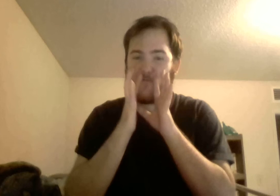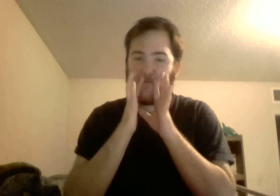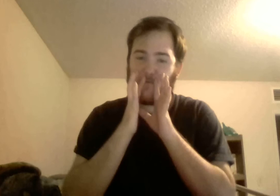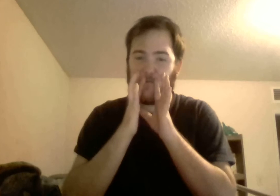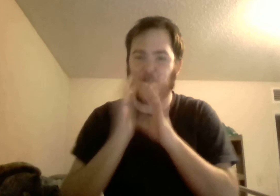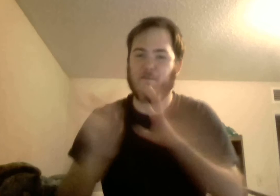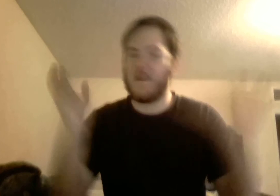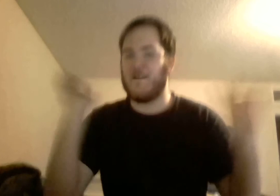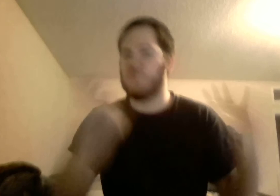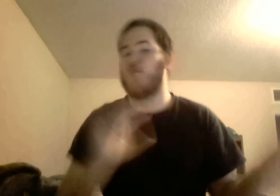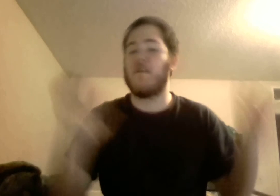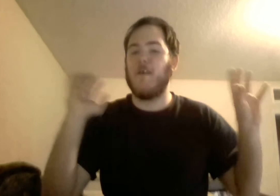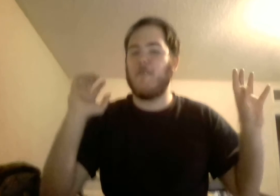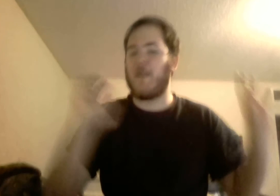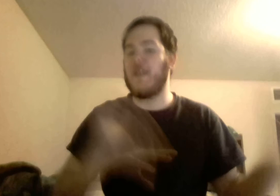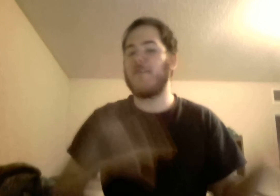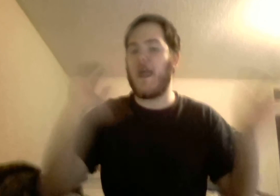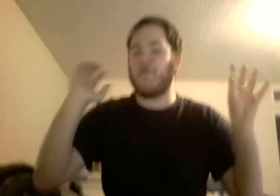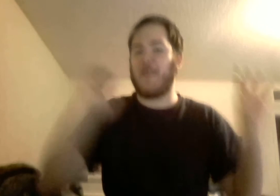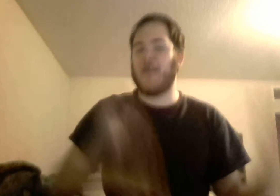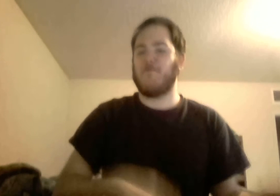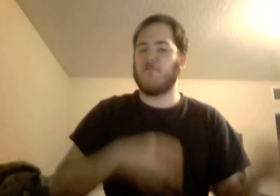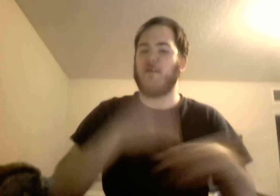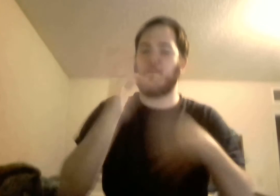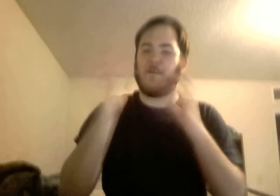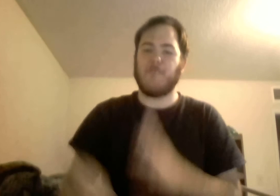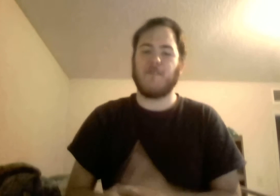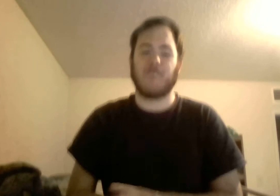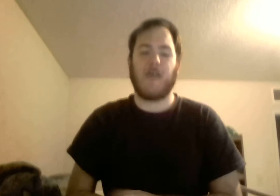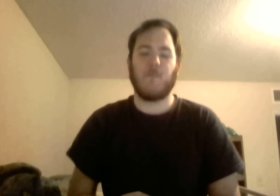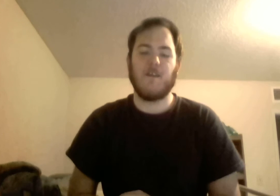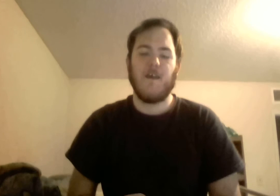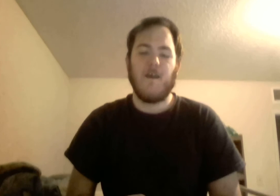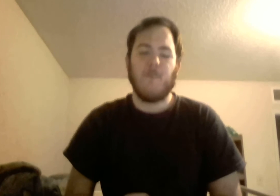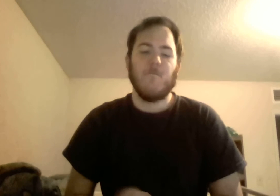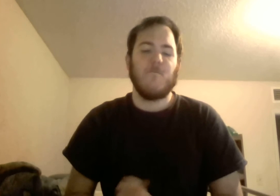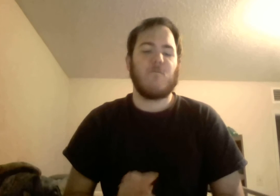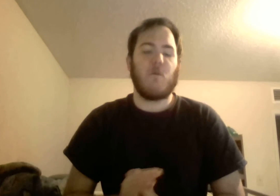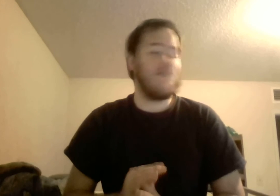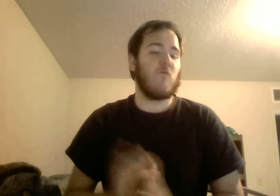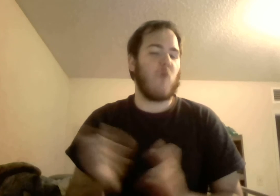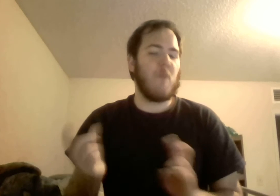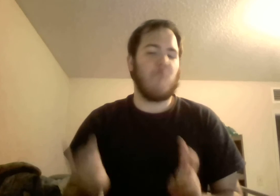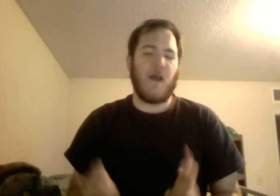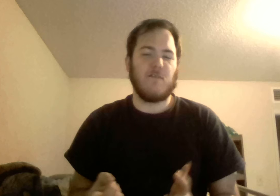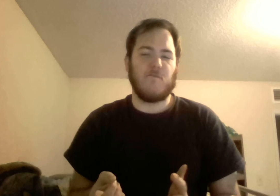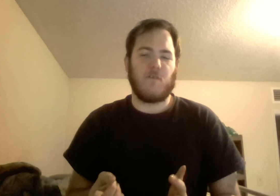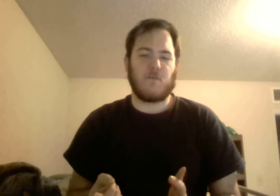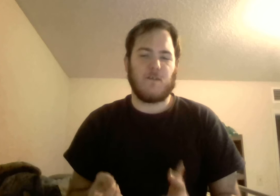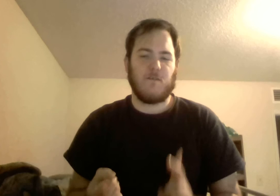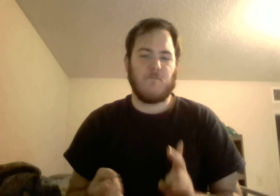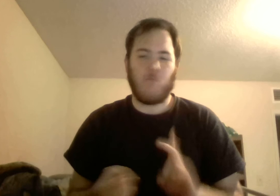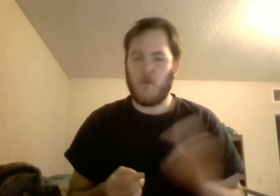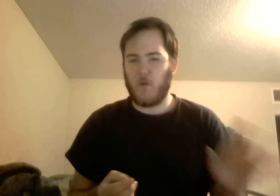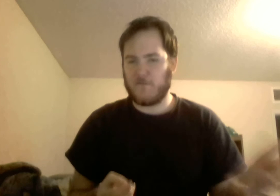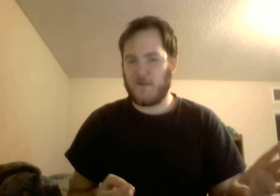Christian Girl, you can't wreck it. They can hint at it, but they can't look directly. We can't mention that one. But I mentioned one minor villain,